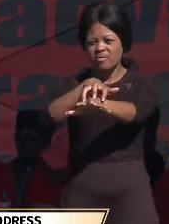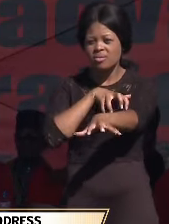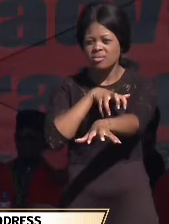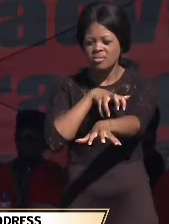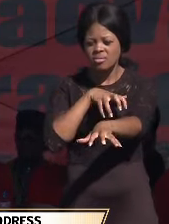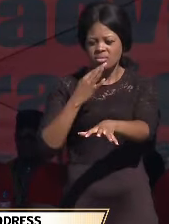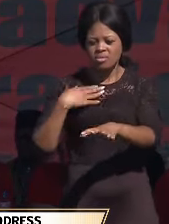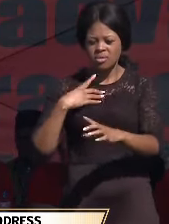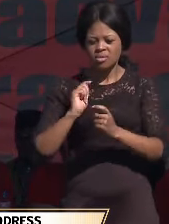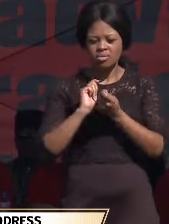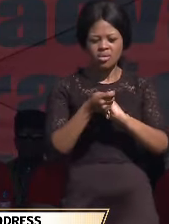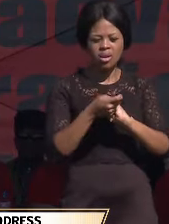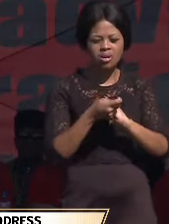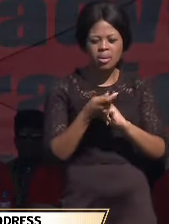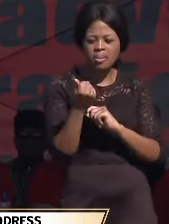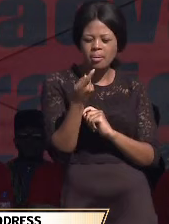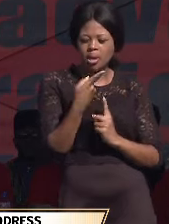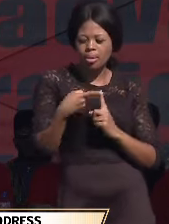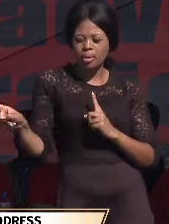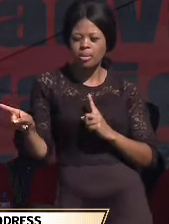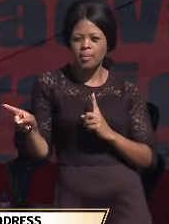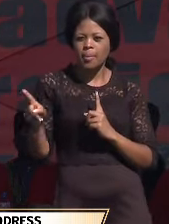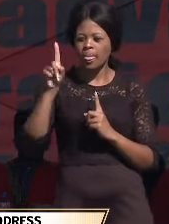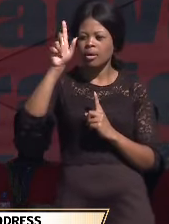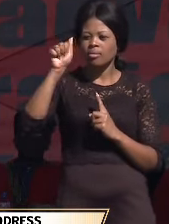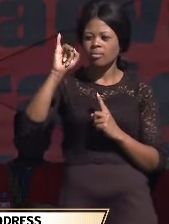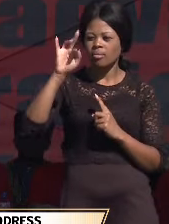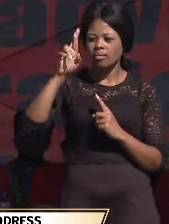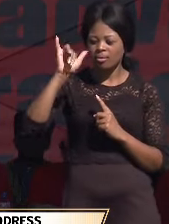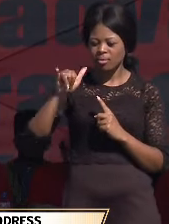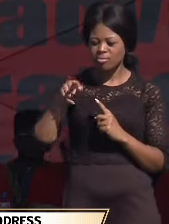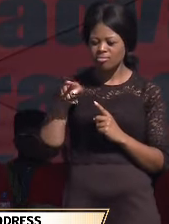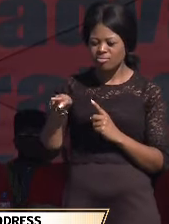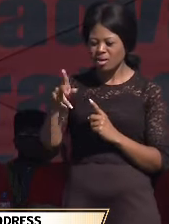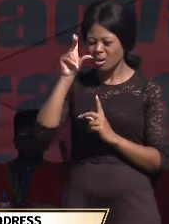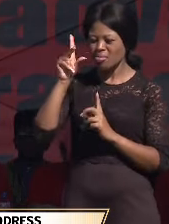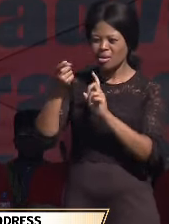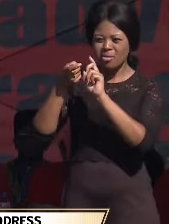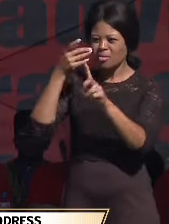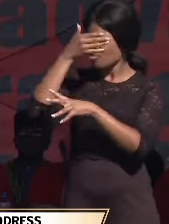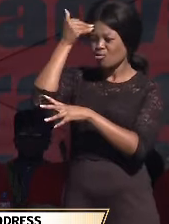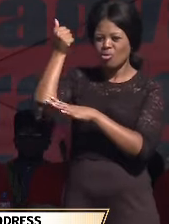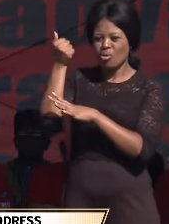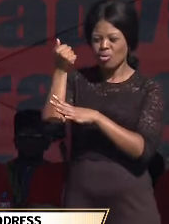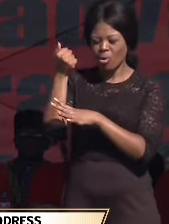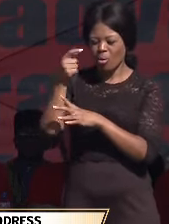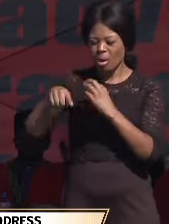directed into a dairy farm in Vrede, owned by a foreigner with no background in